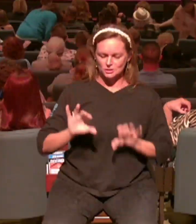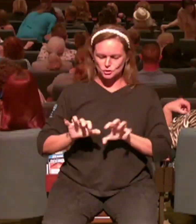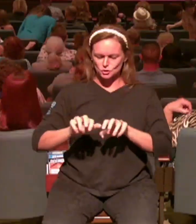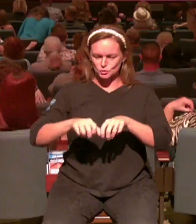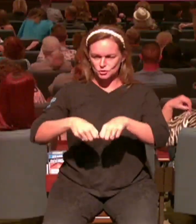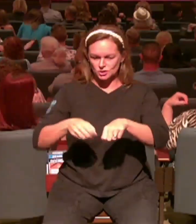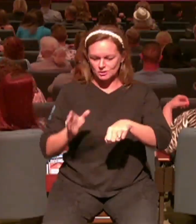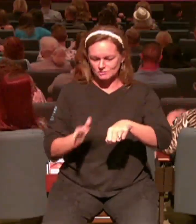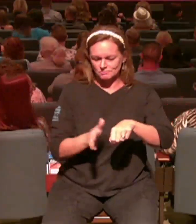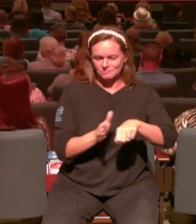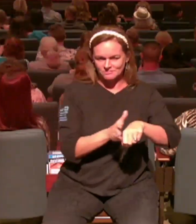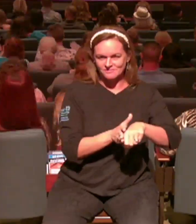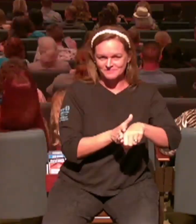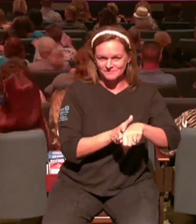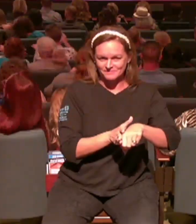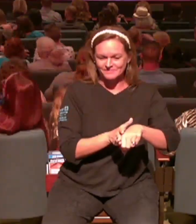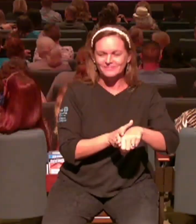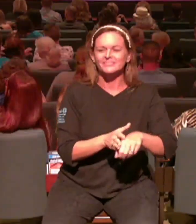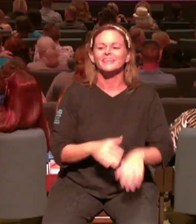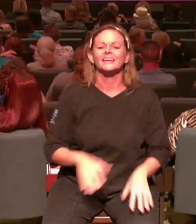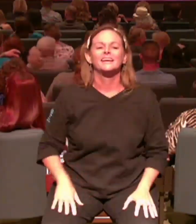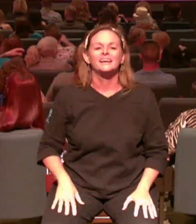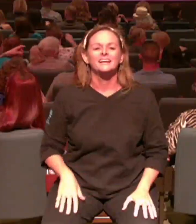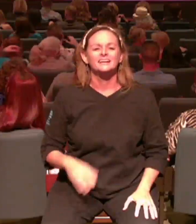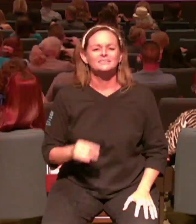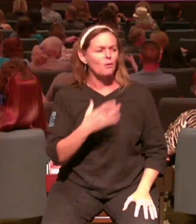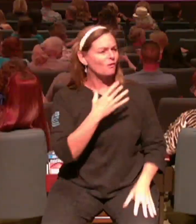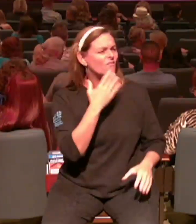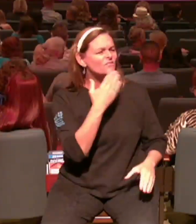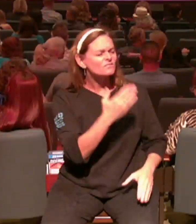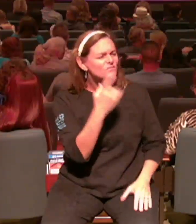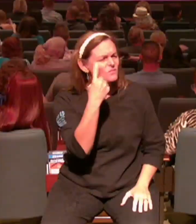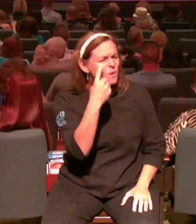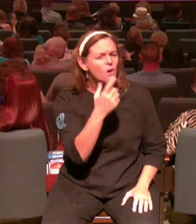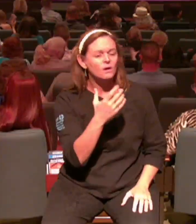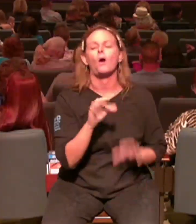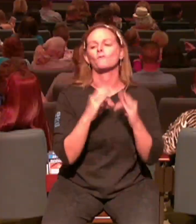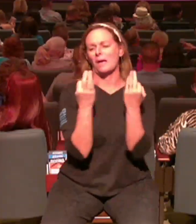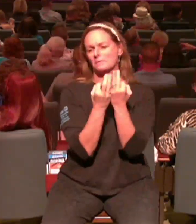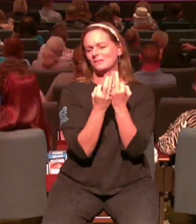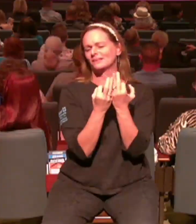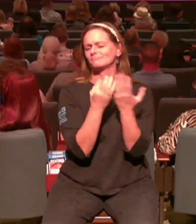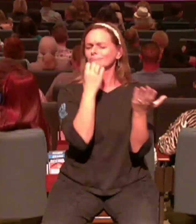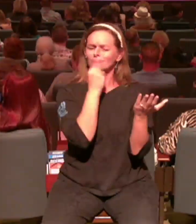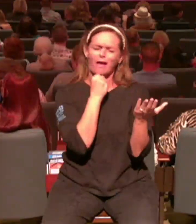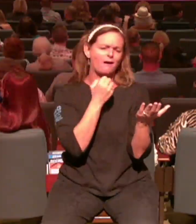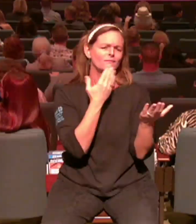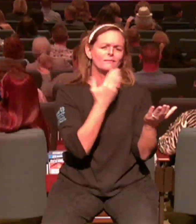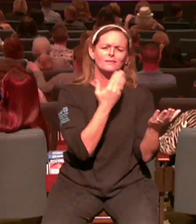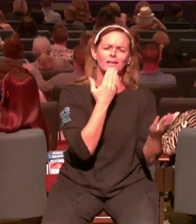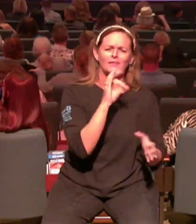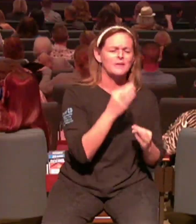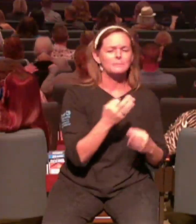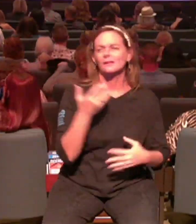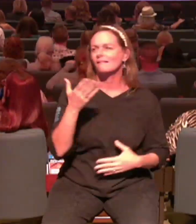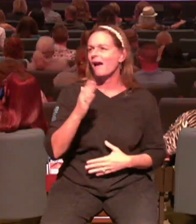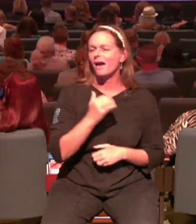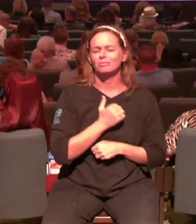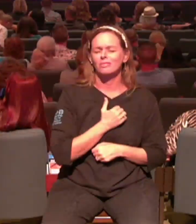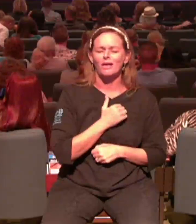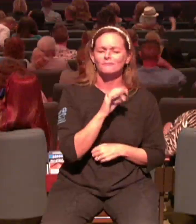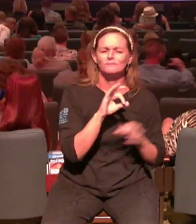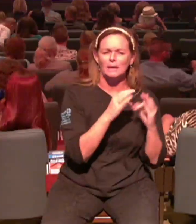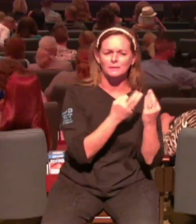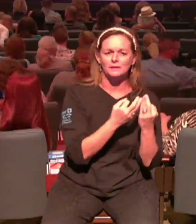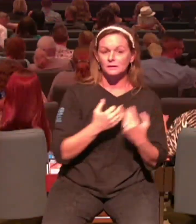Chocolate. Grateful for? I'm grateful for family. Always grateful for family. Love it. God's blessing me with a great family. Life, health, and strength.